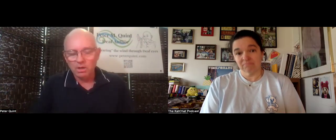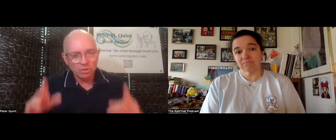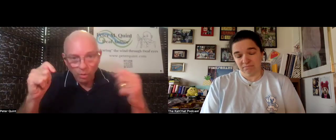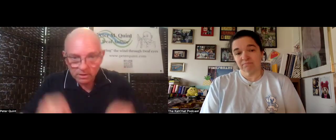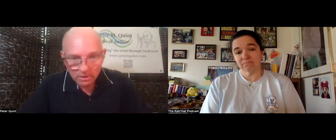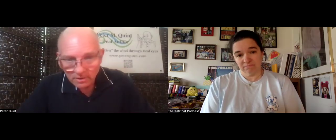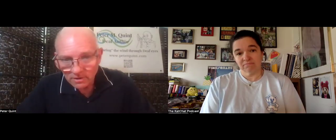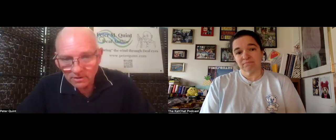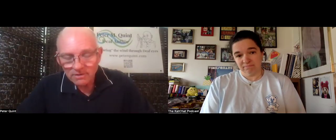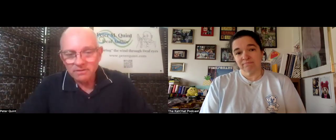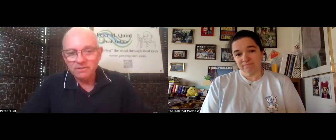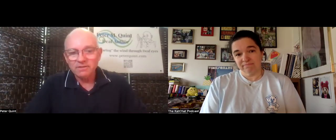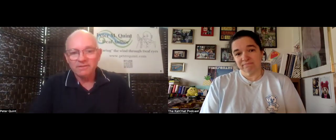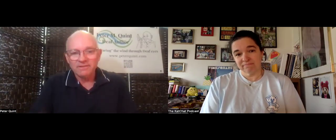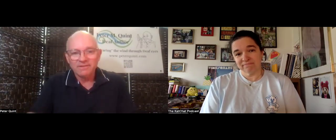whatever. Do it.